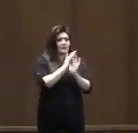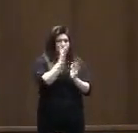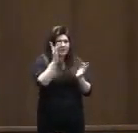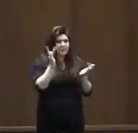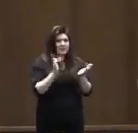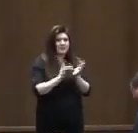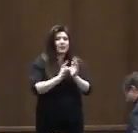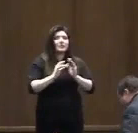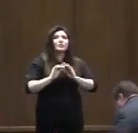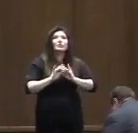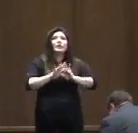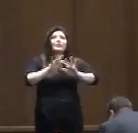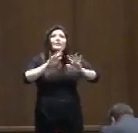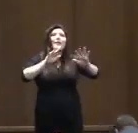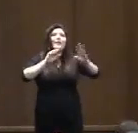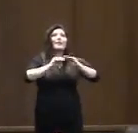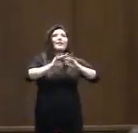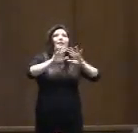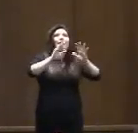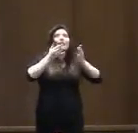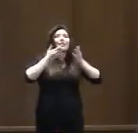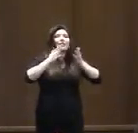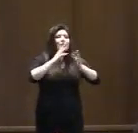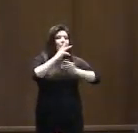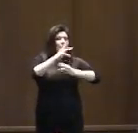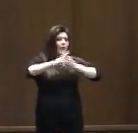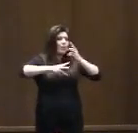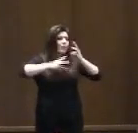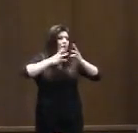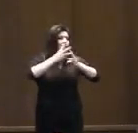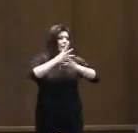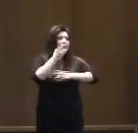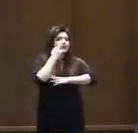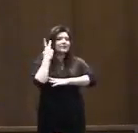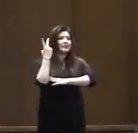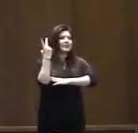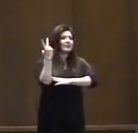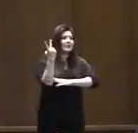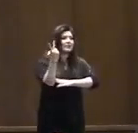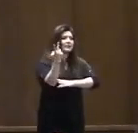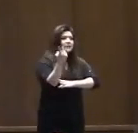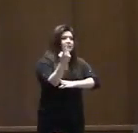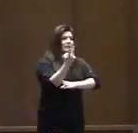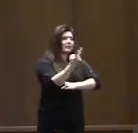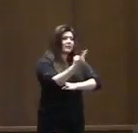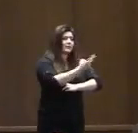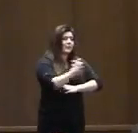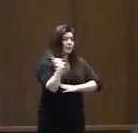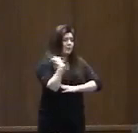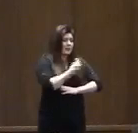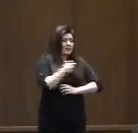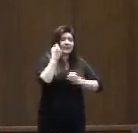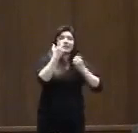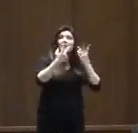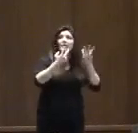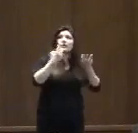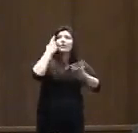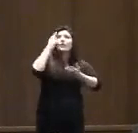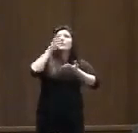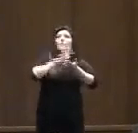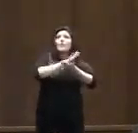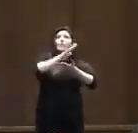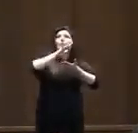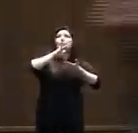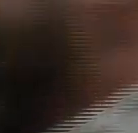King. Jesus, shine your light and let the whole world see. We're